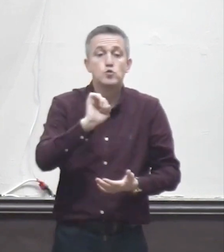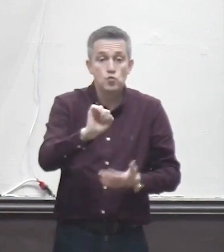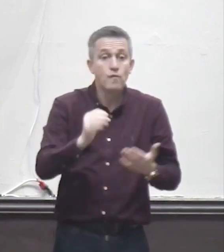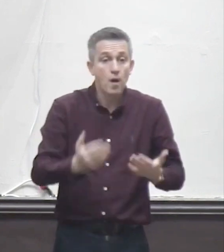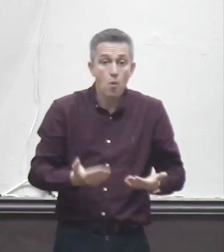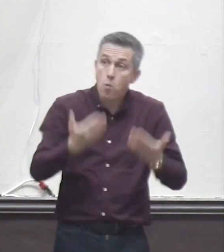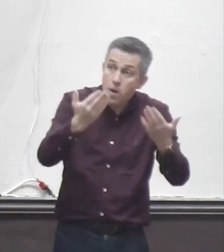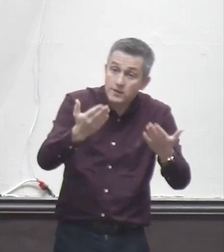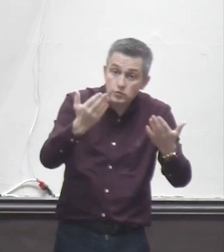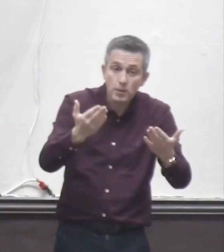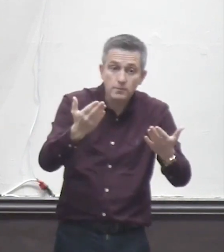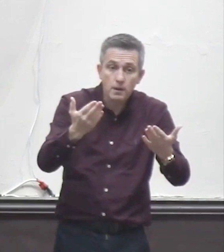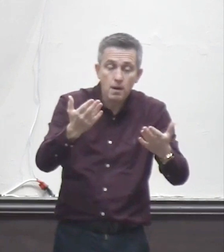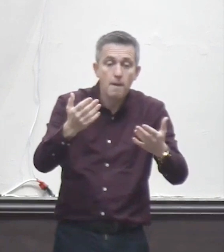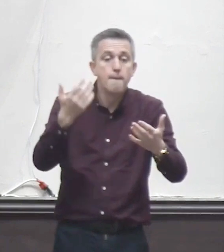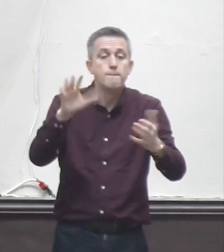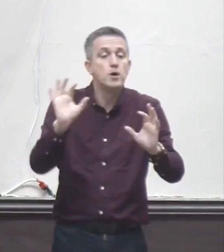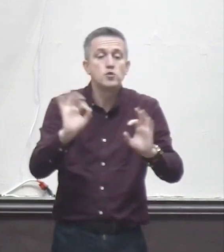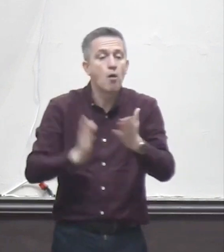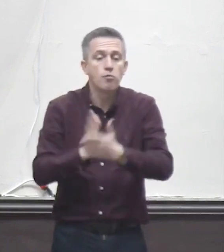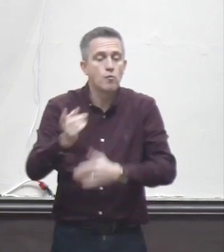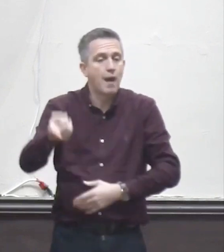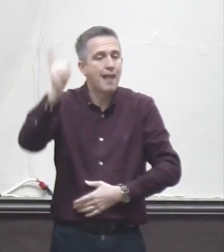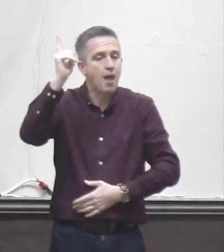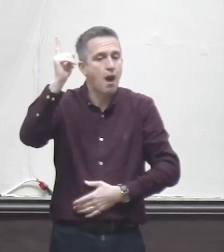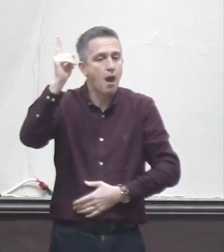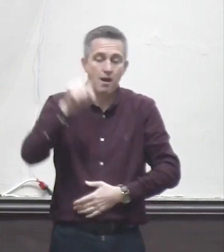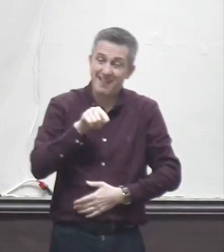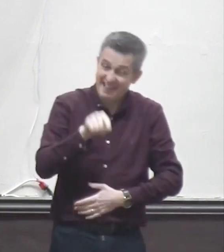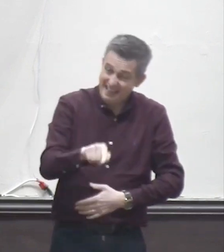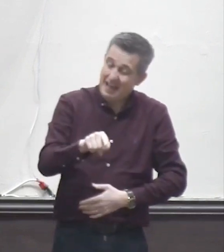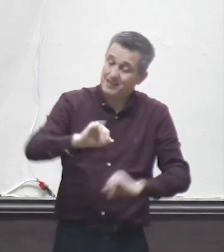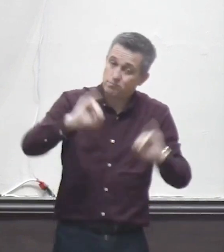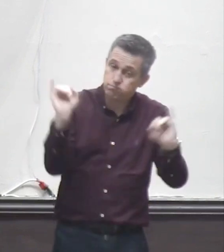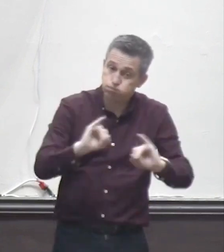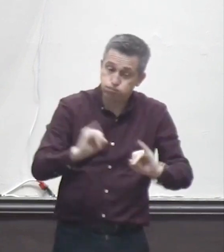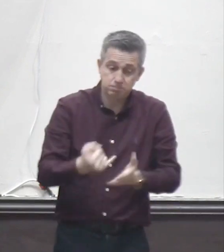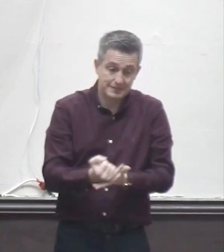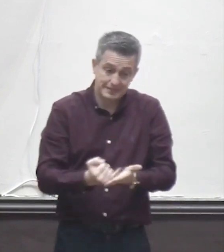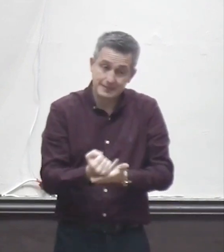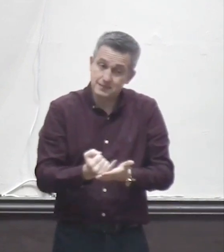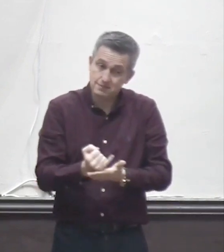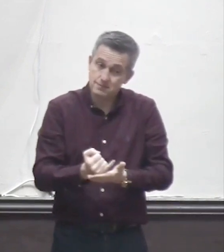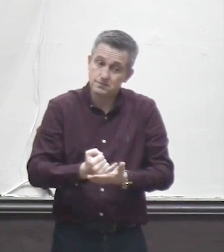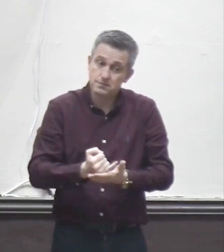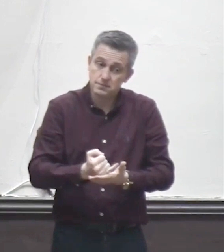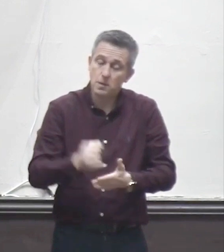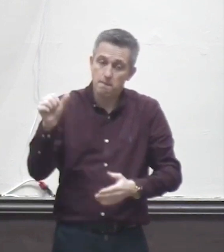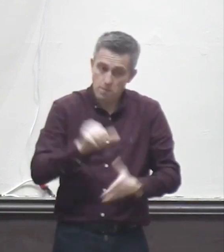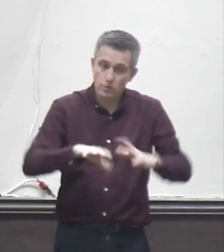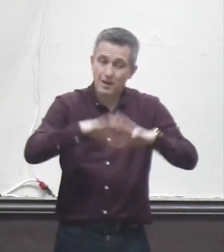Allah something else or someone else. And this is the most gravest of sin anyone can carry out. Again,